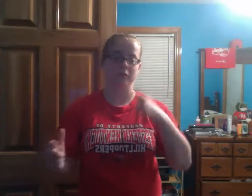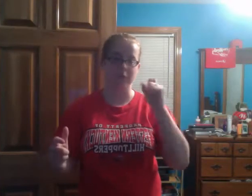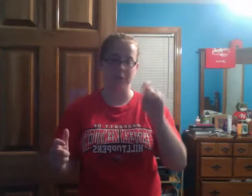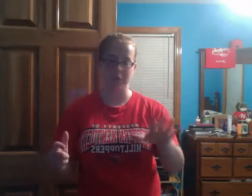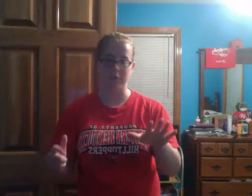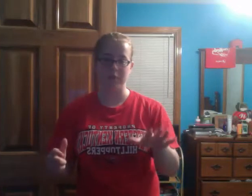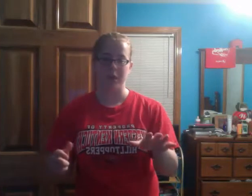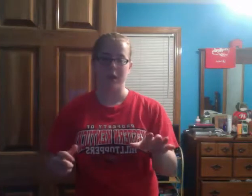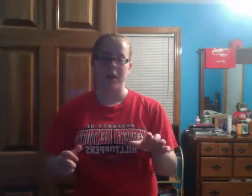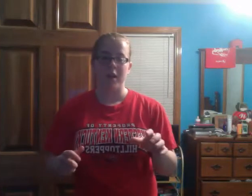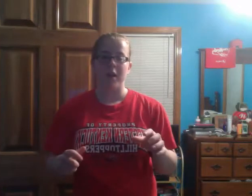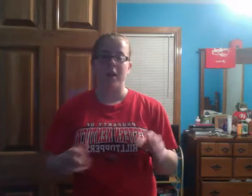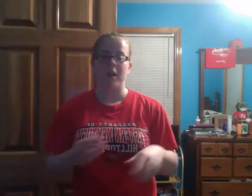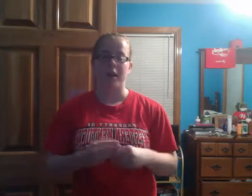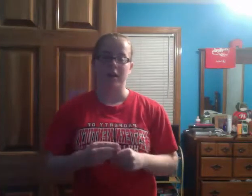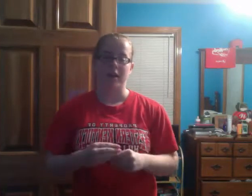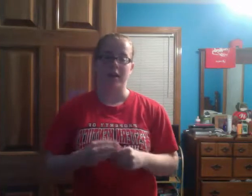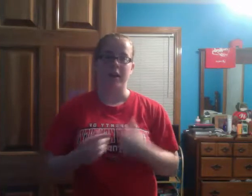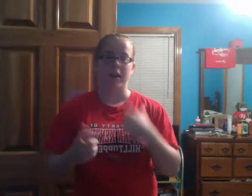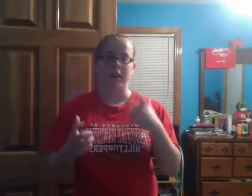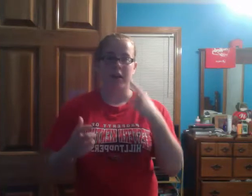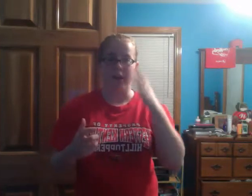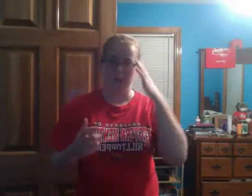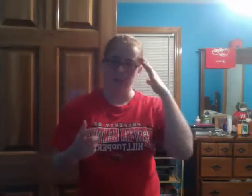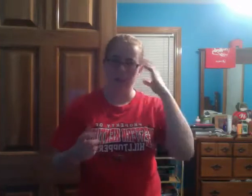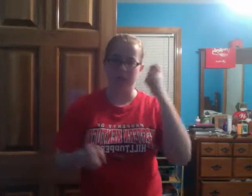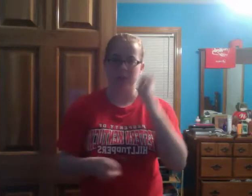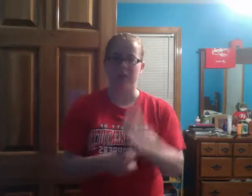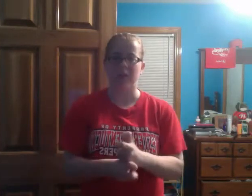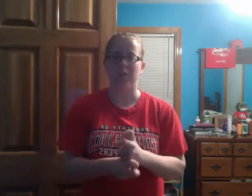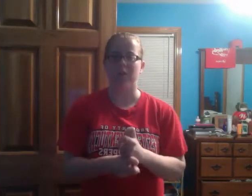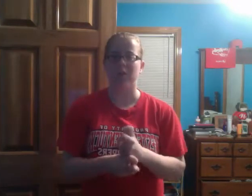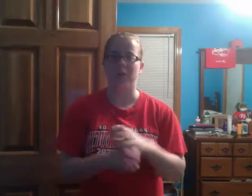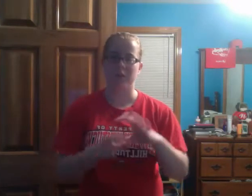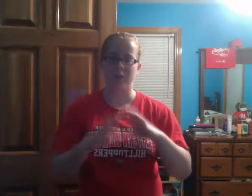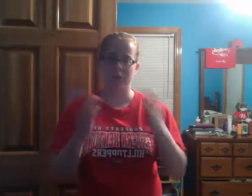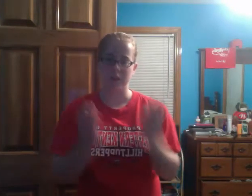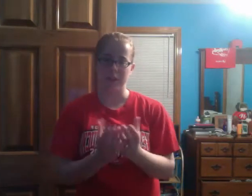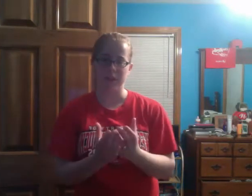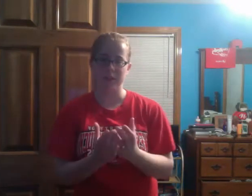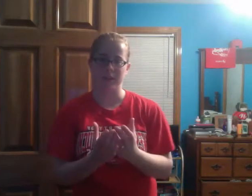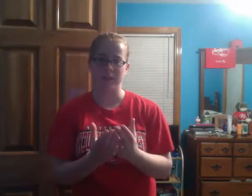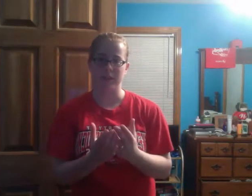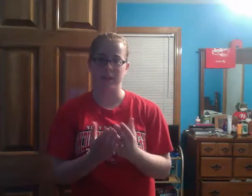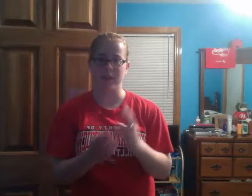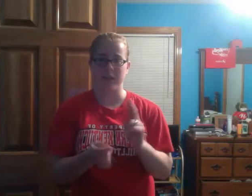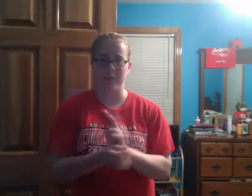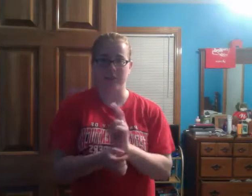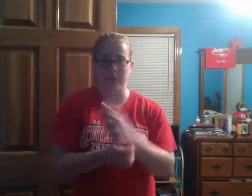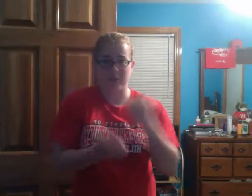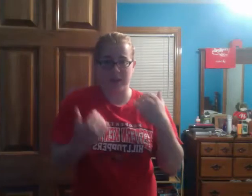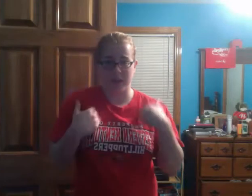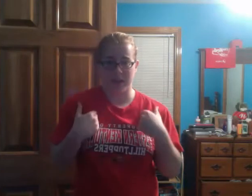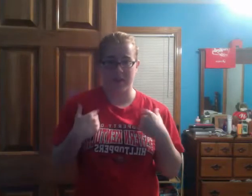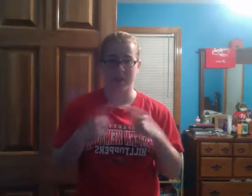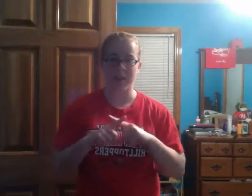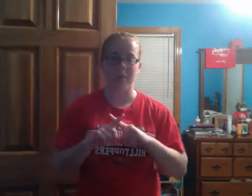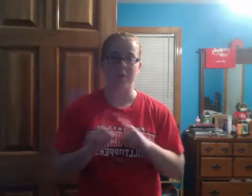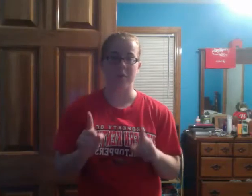you. And I know that it was a harder class than I'm used to having,